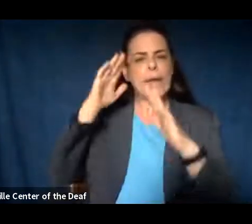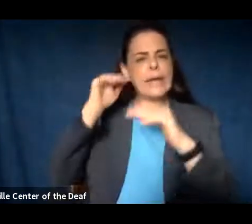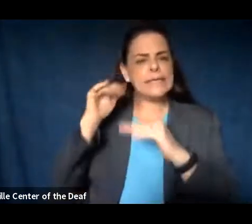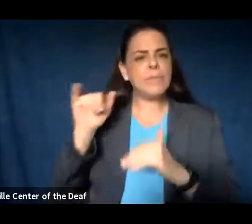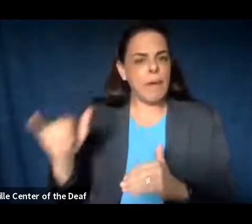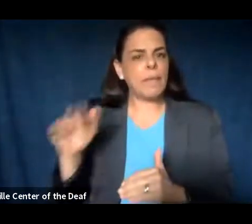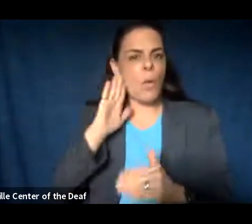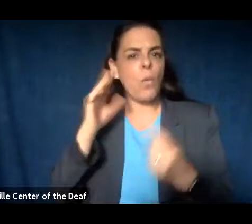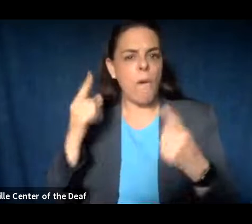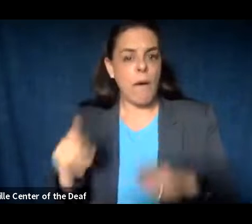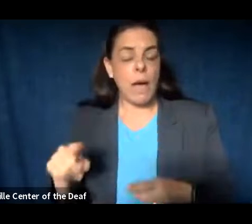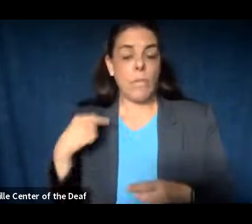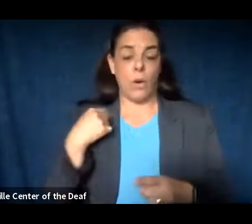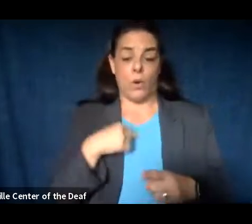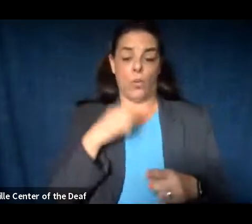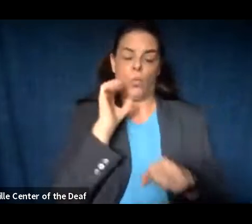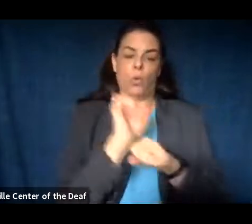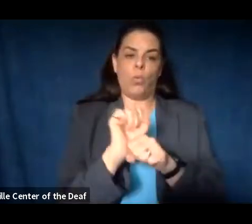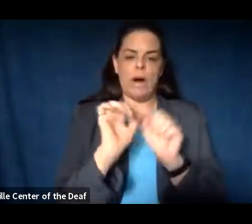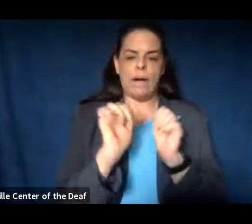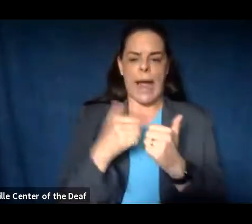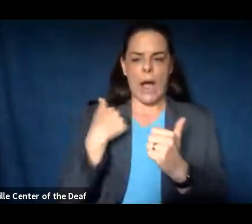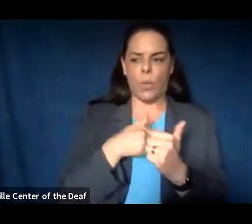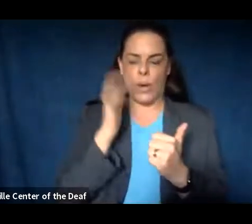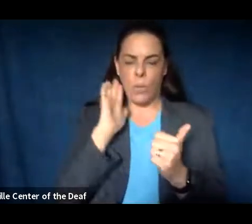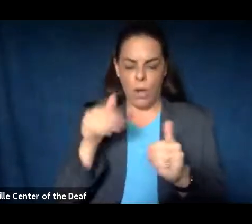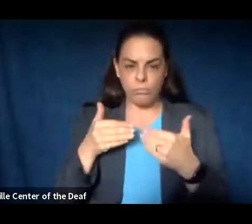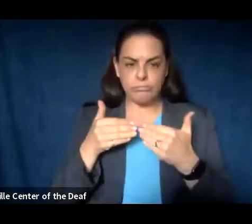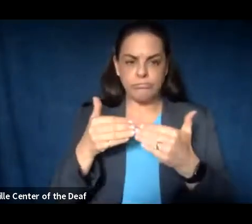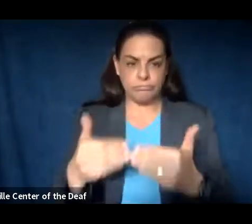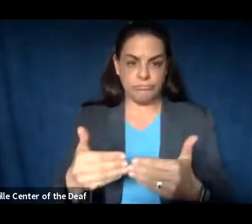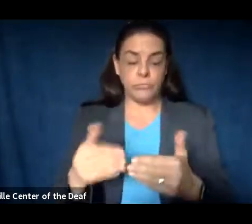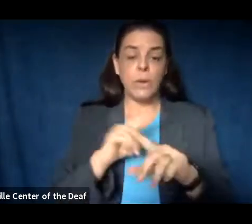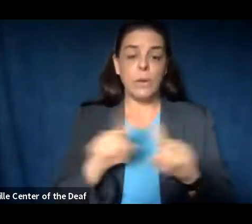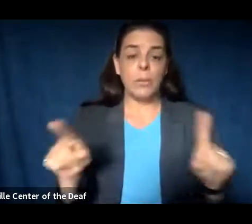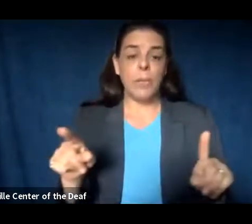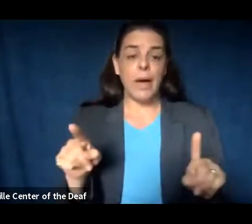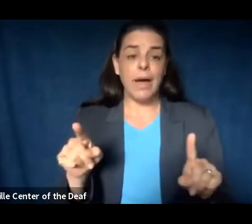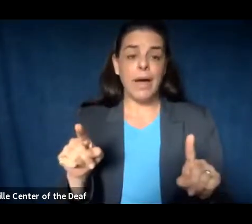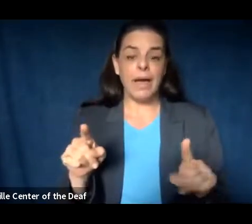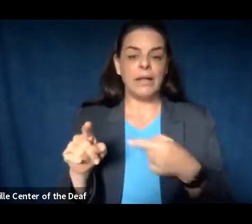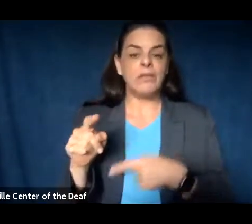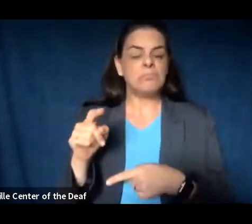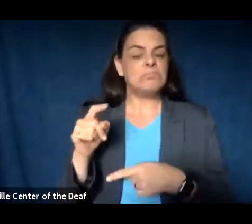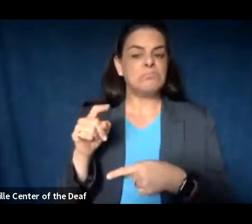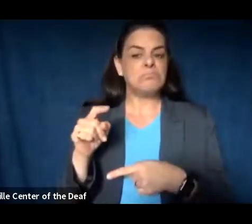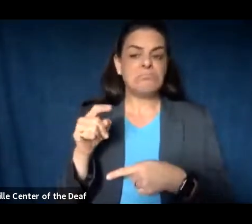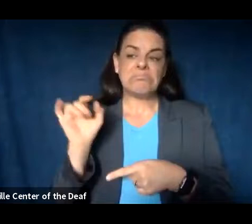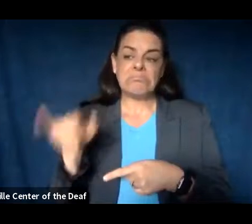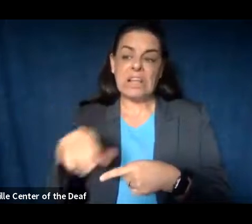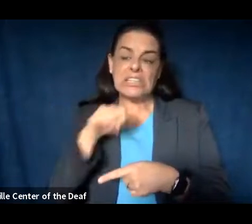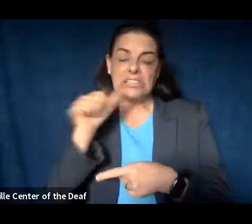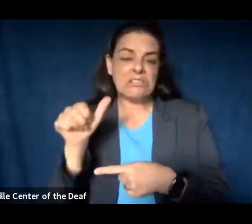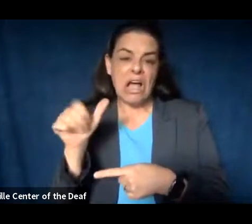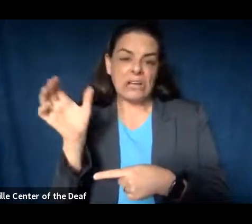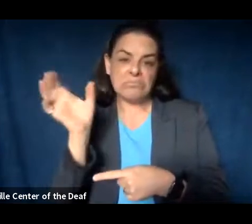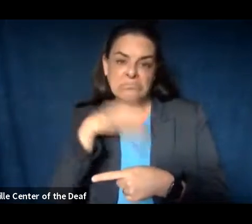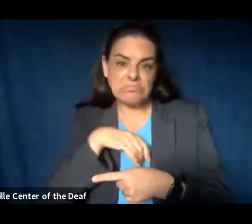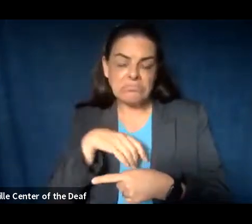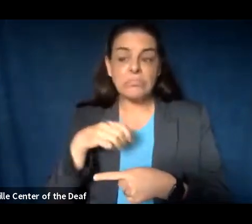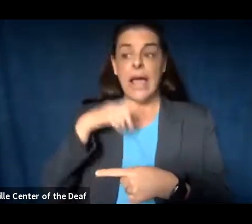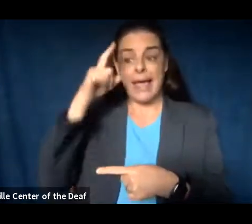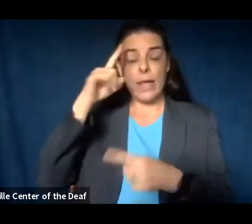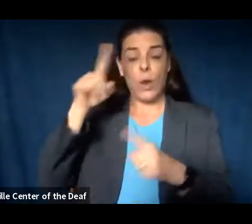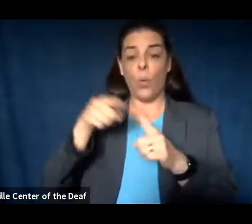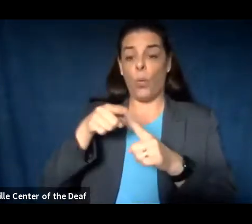are working on how we expand our efforts moving forward. But it's not something that's unexpected. I think the time of when